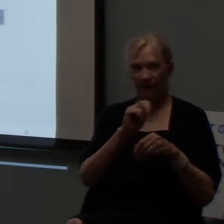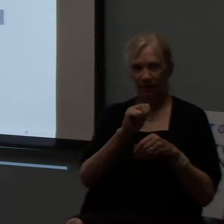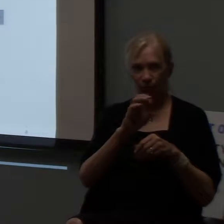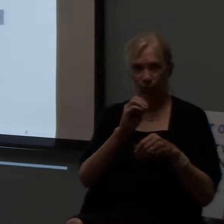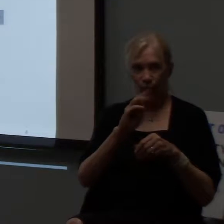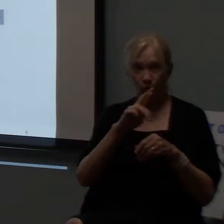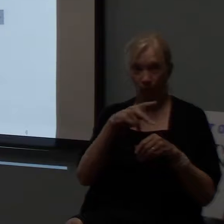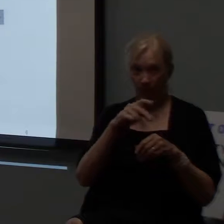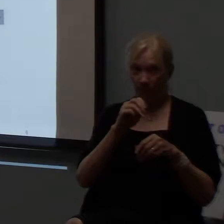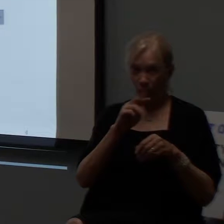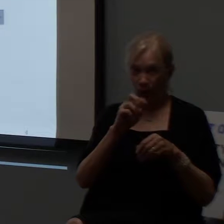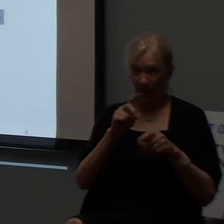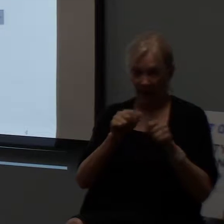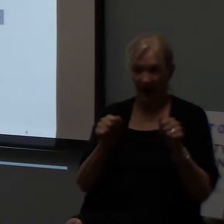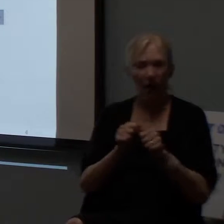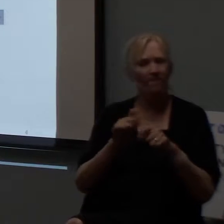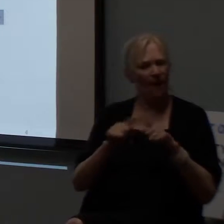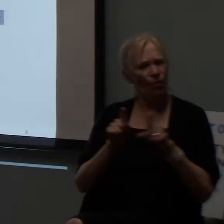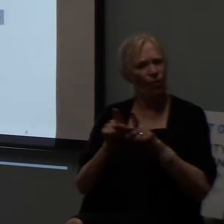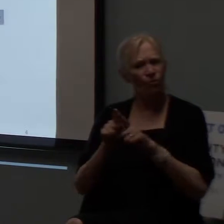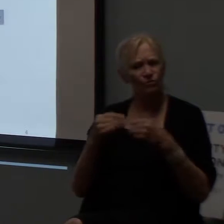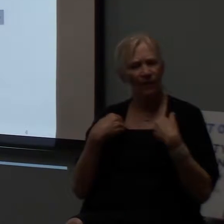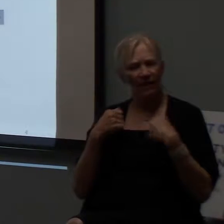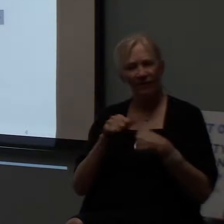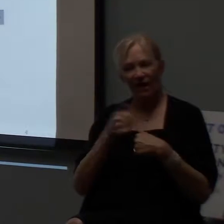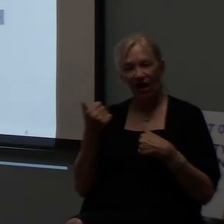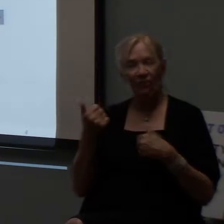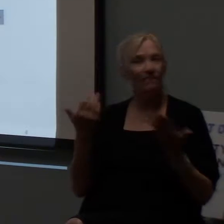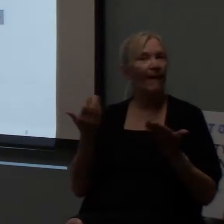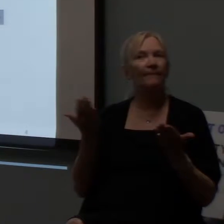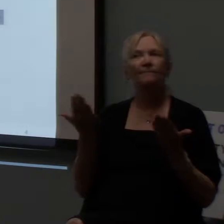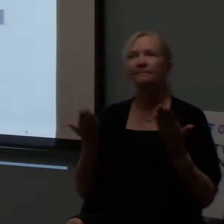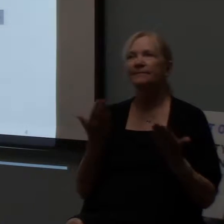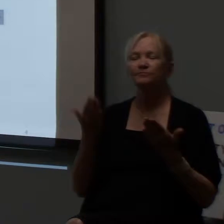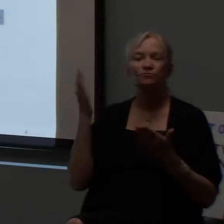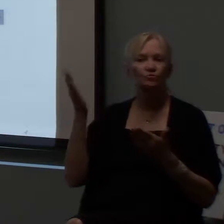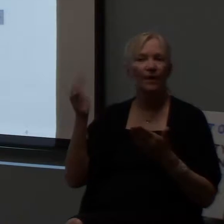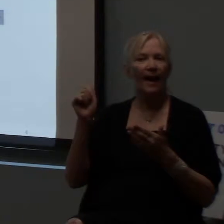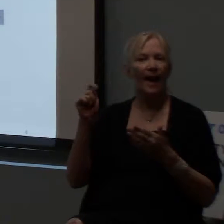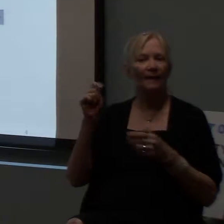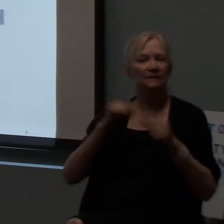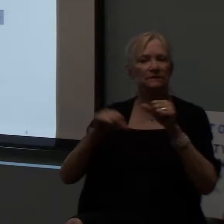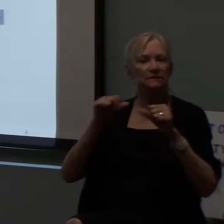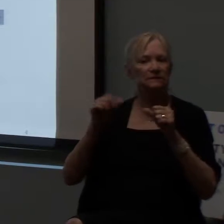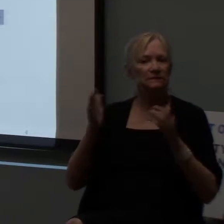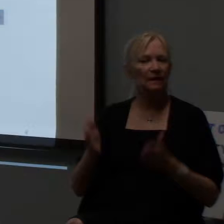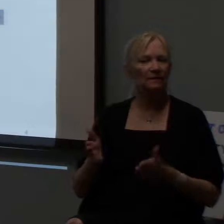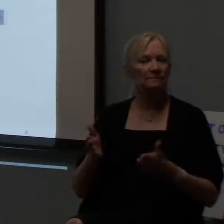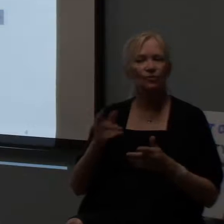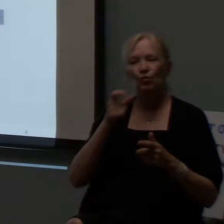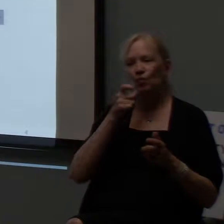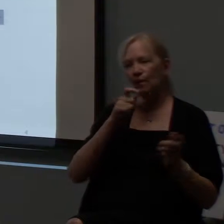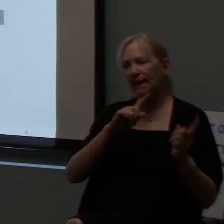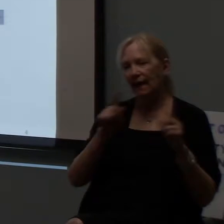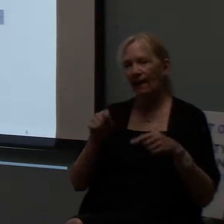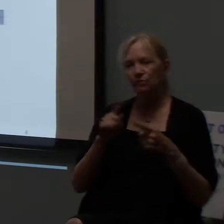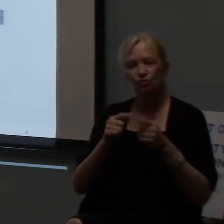also have other kind of public hearings. We may have a presentation by scientists at NOAA who are coming to show the